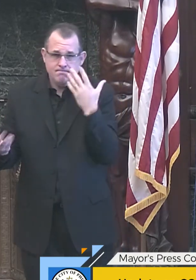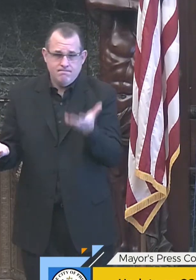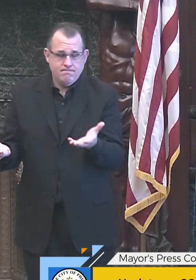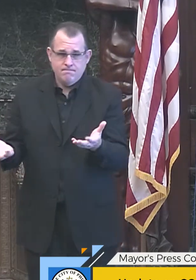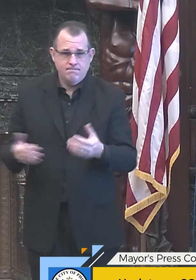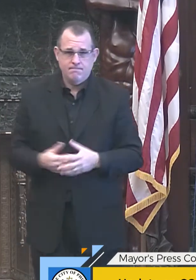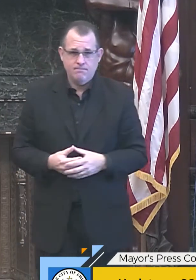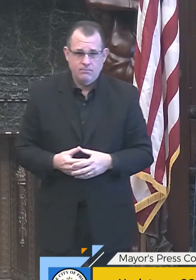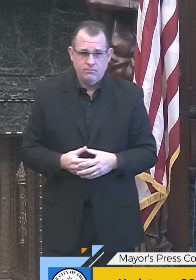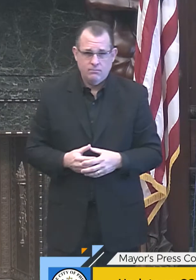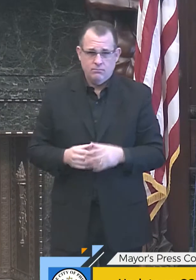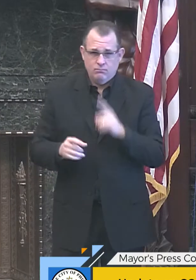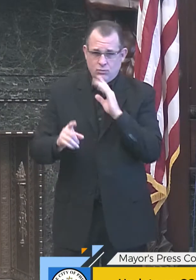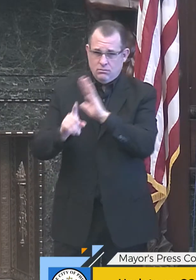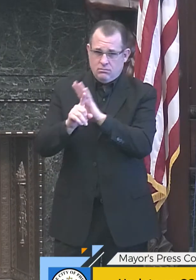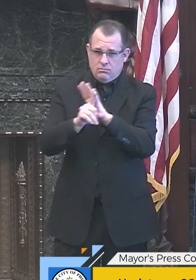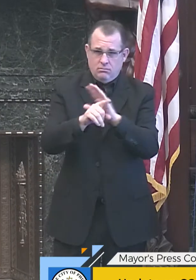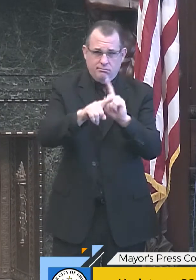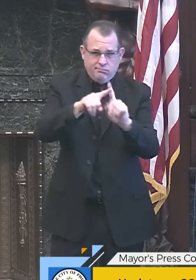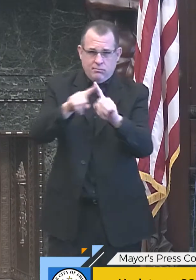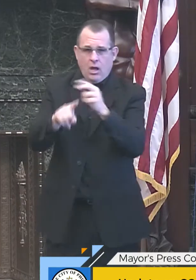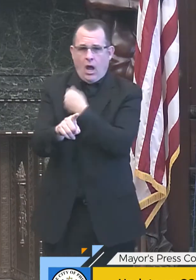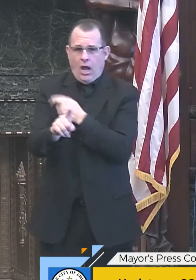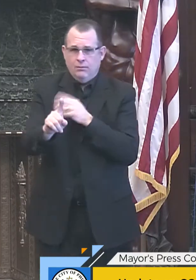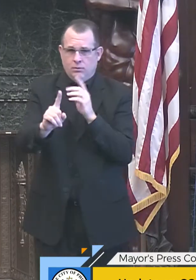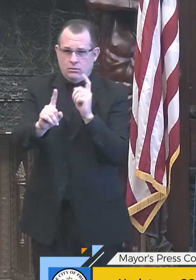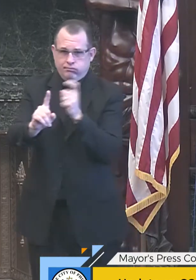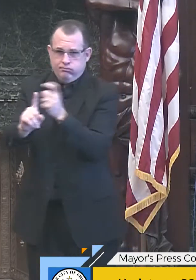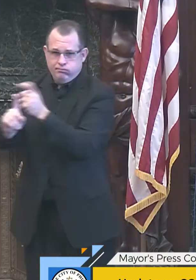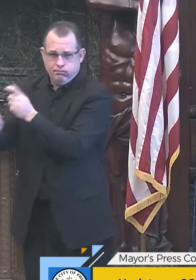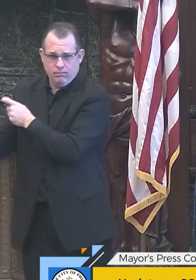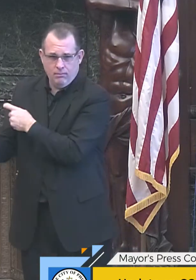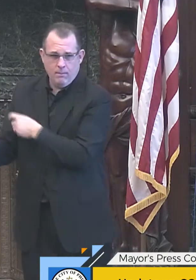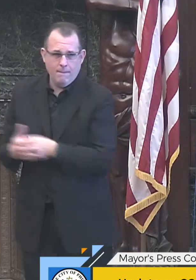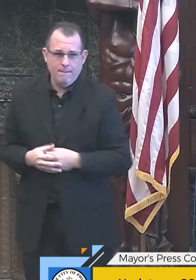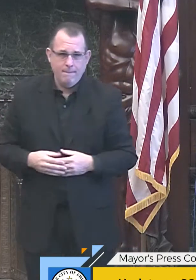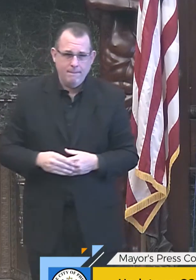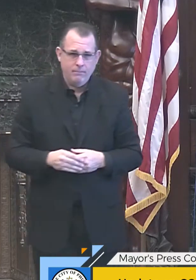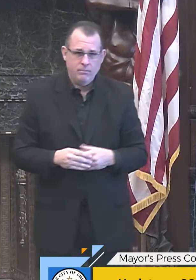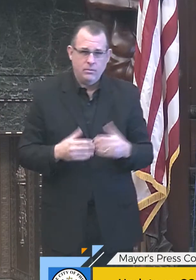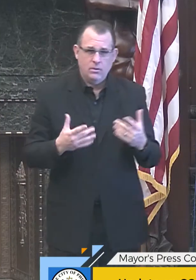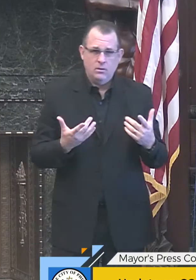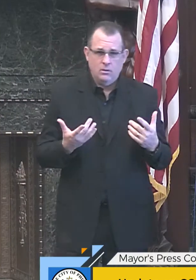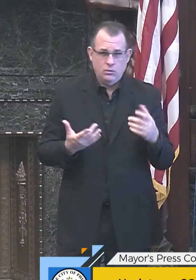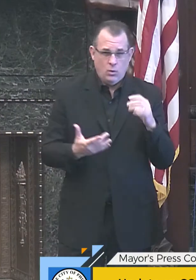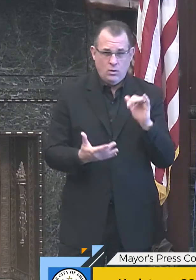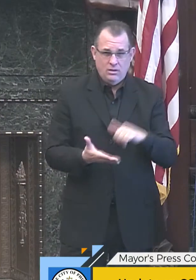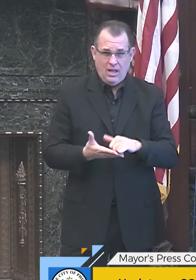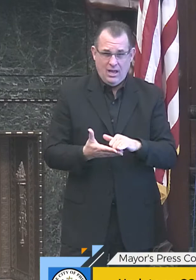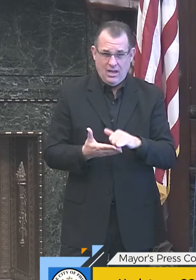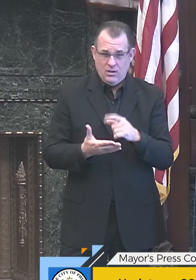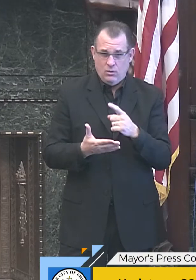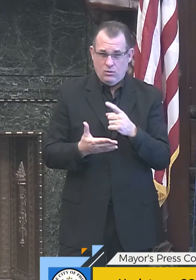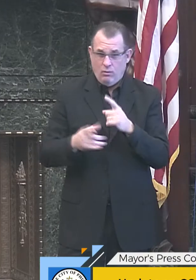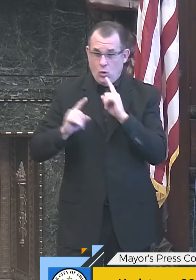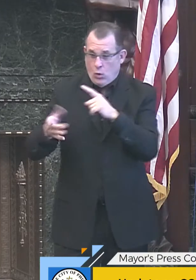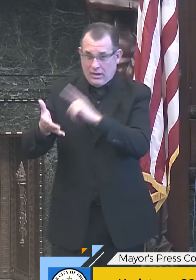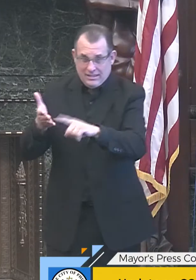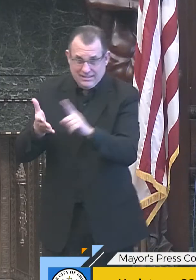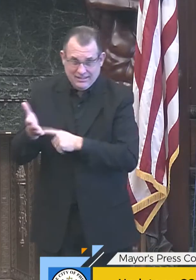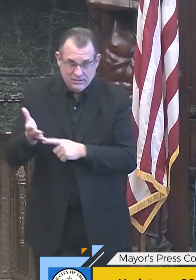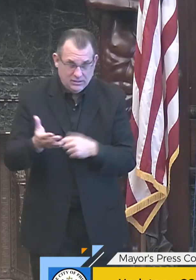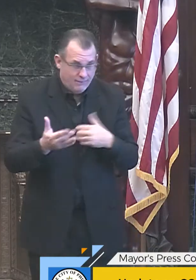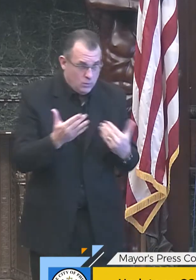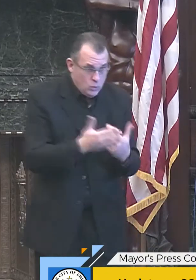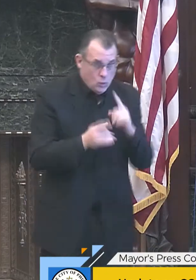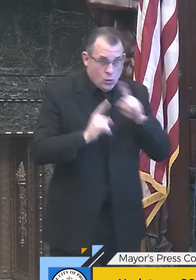But it has been distributed to hospitals. Is there a new order now that that one has been canceled? We are working